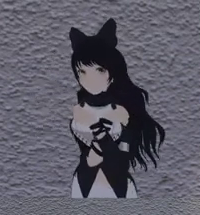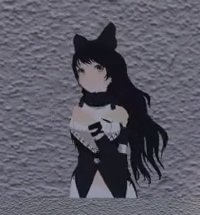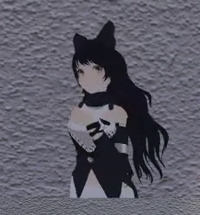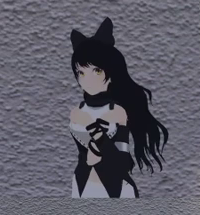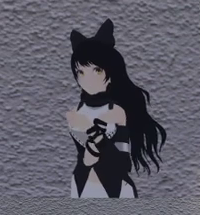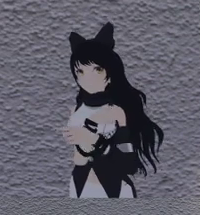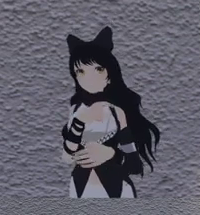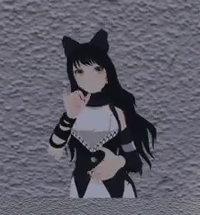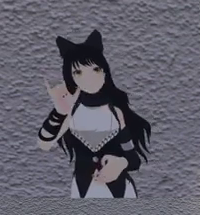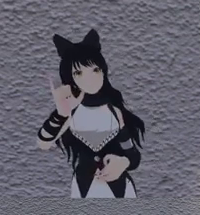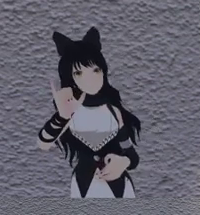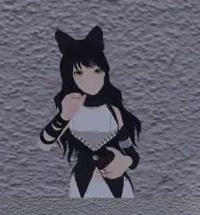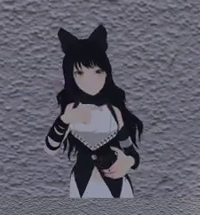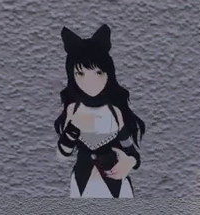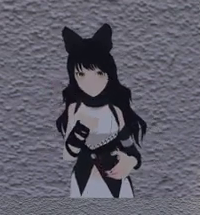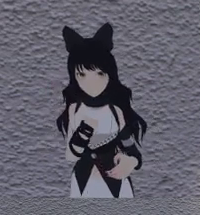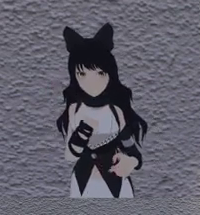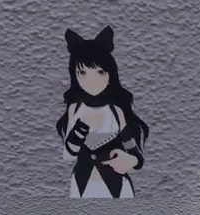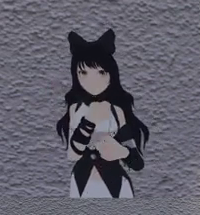Love.